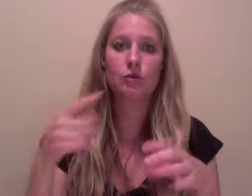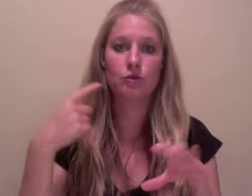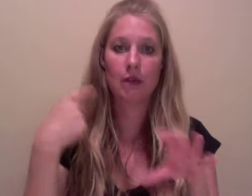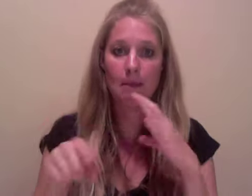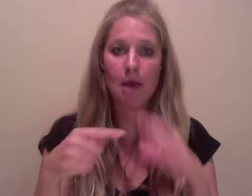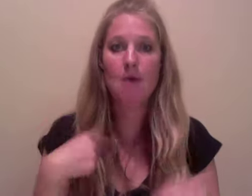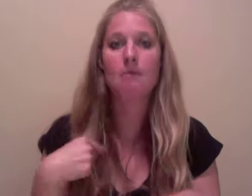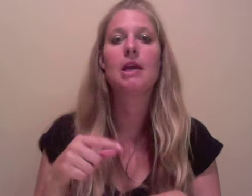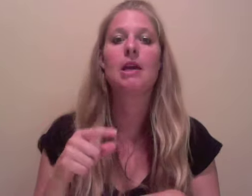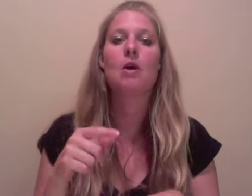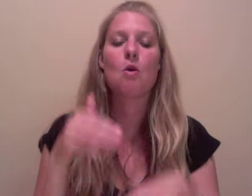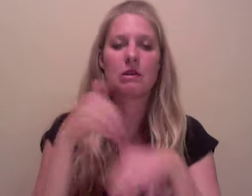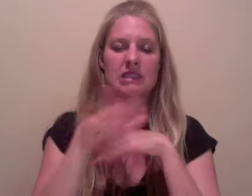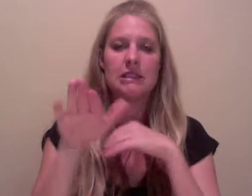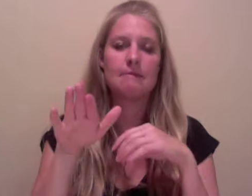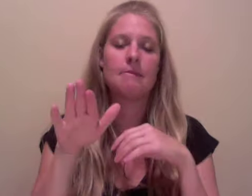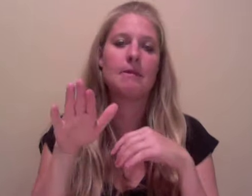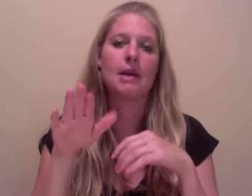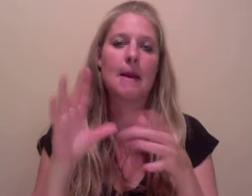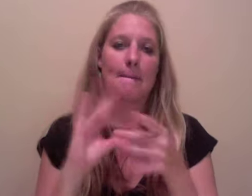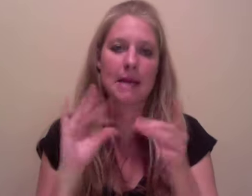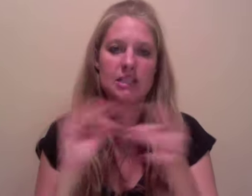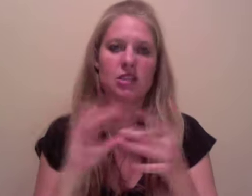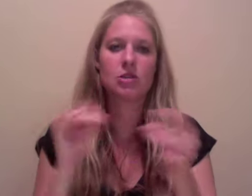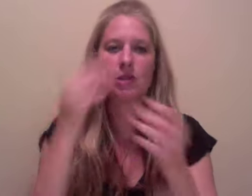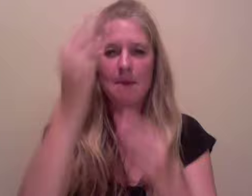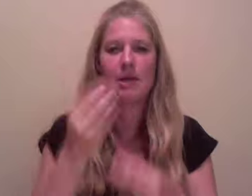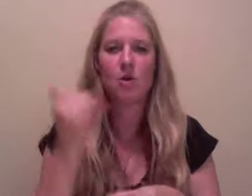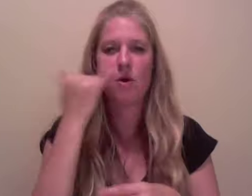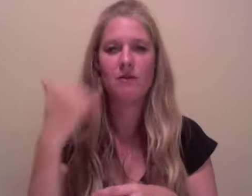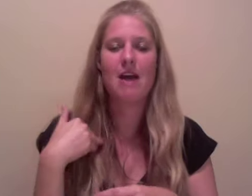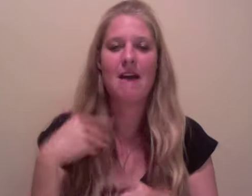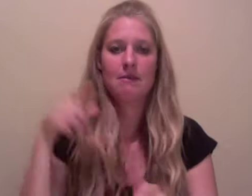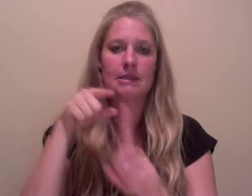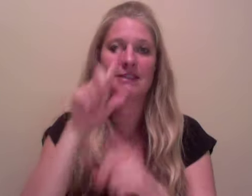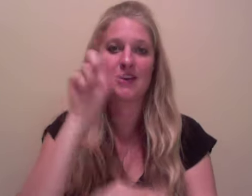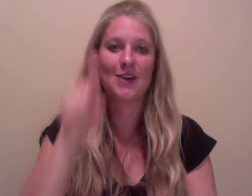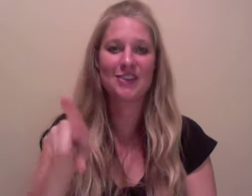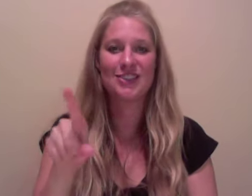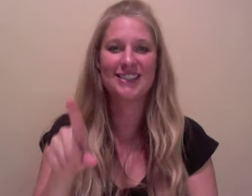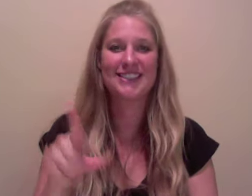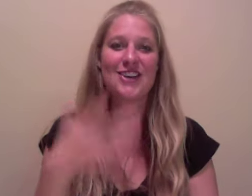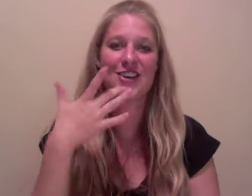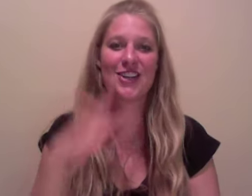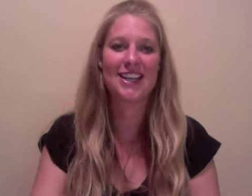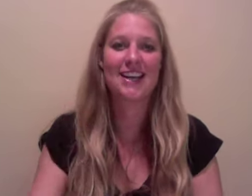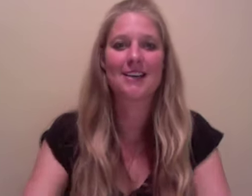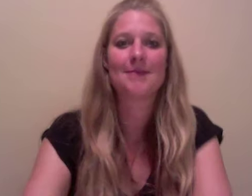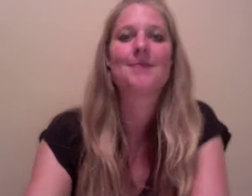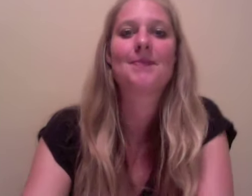please feel free to email me or send me a message and let me know if you have specific questions. Okay, good luck.